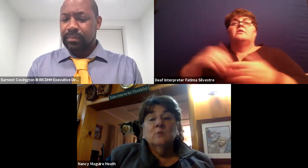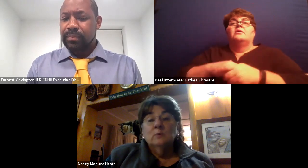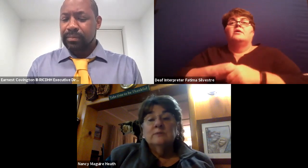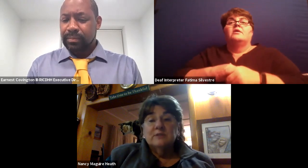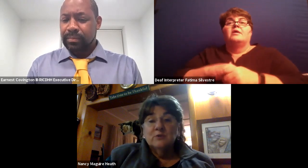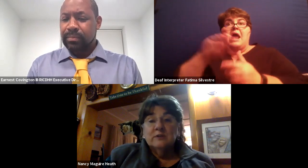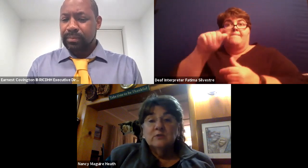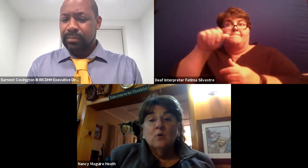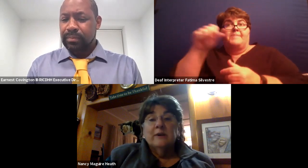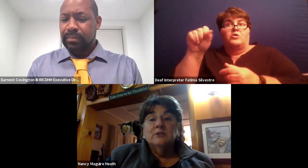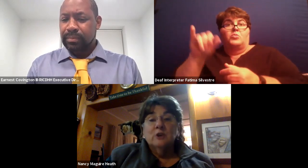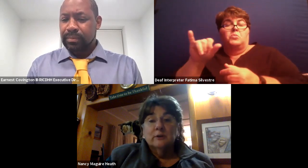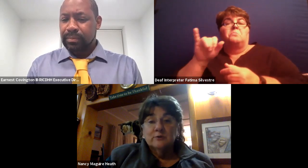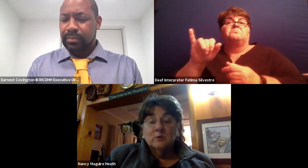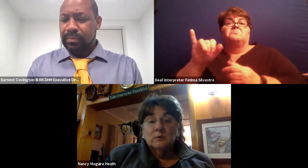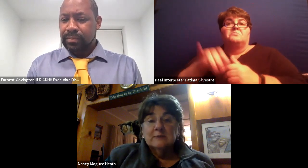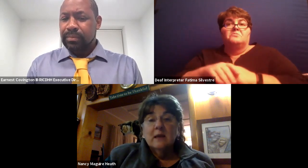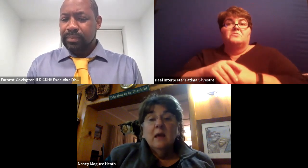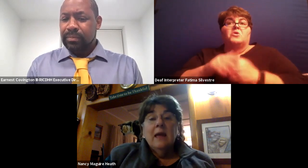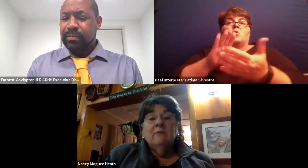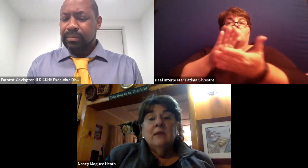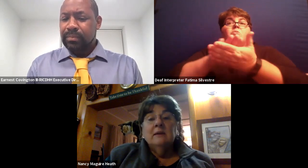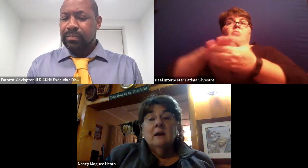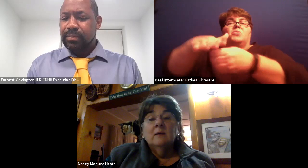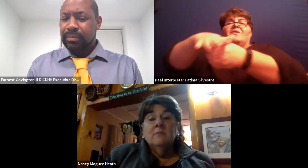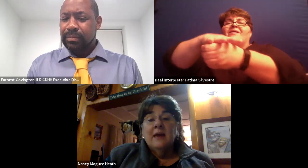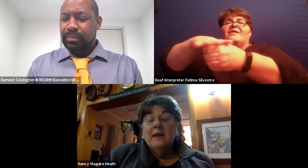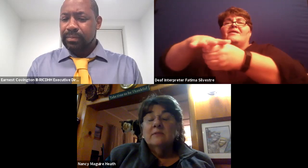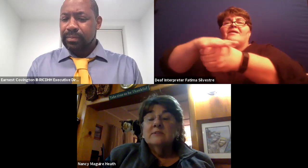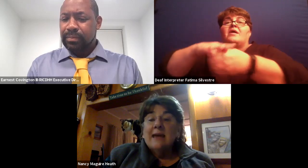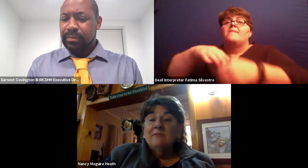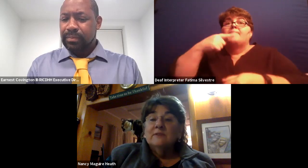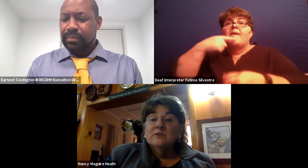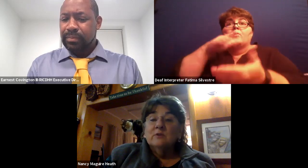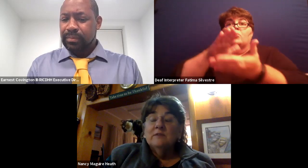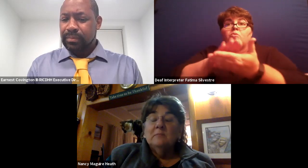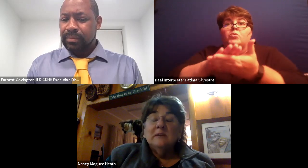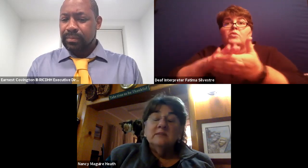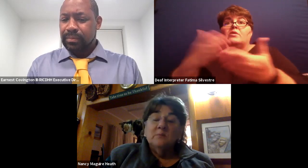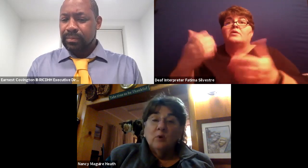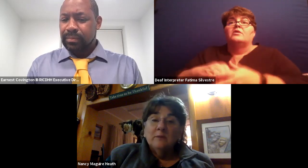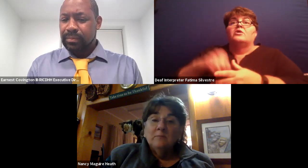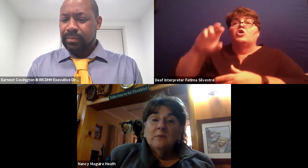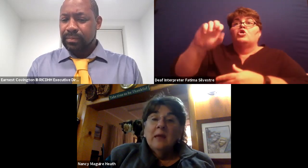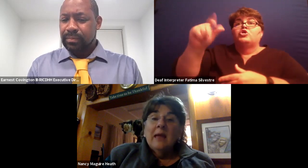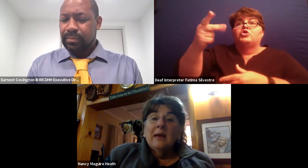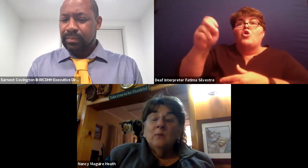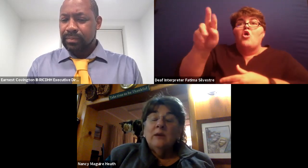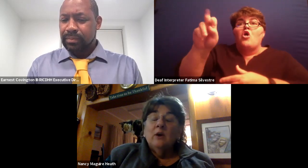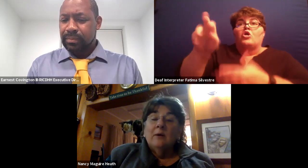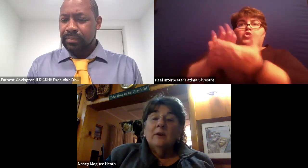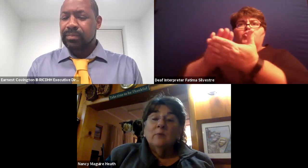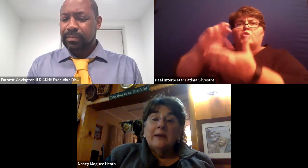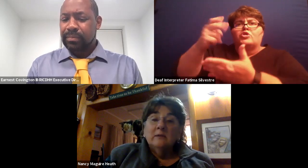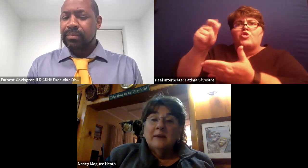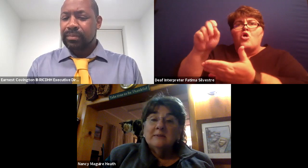their school districts or in charter schools, and they and the staff that serve them need support. And we